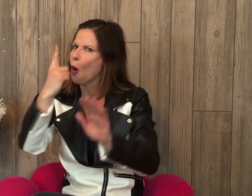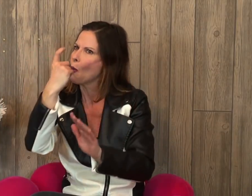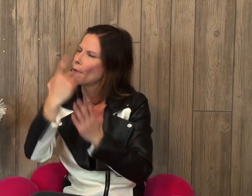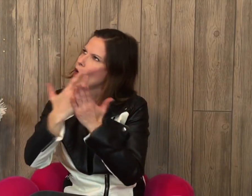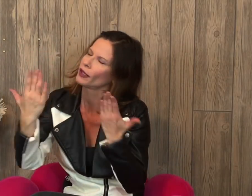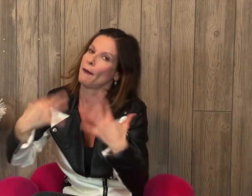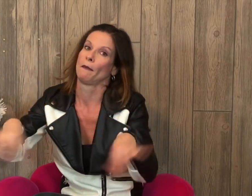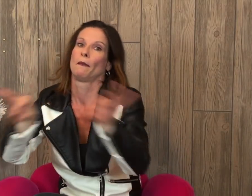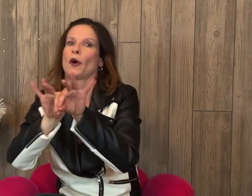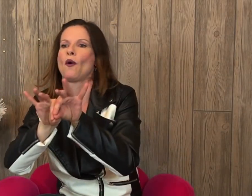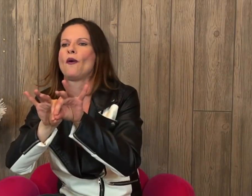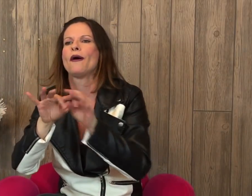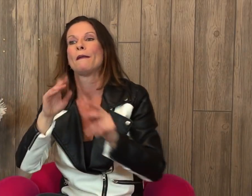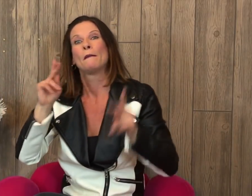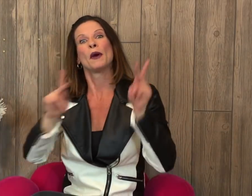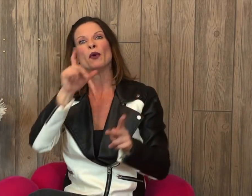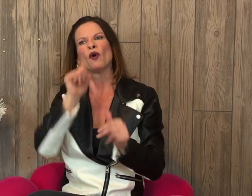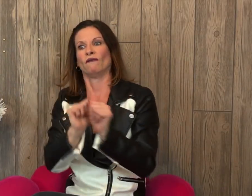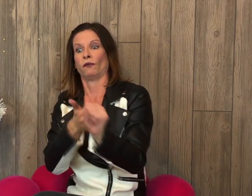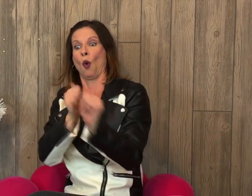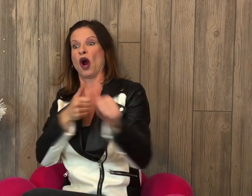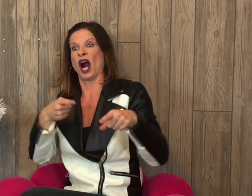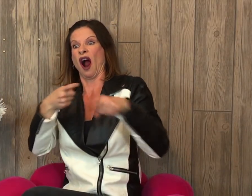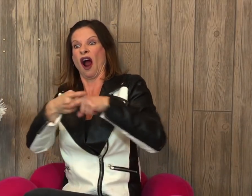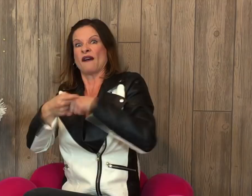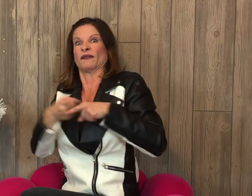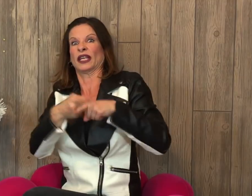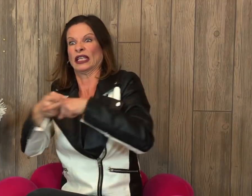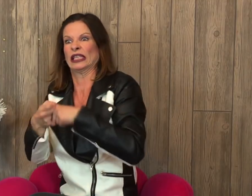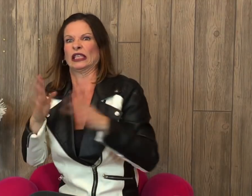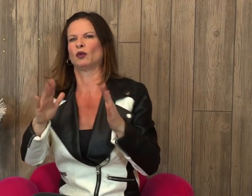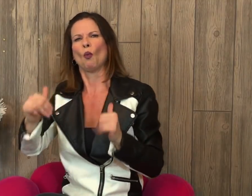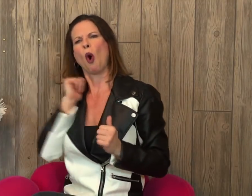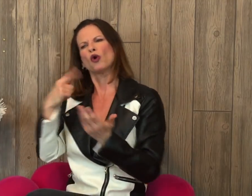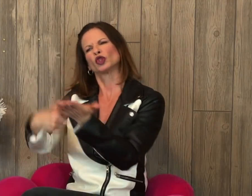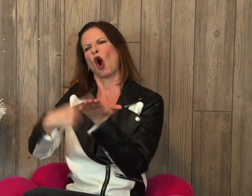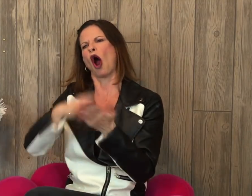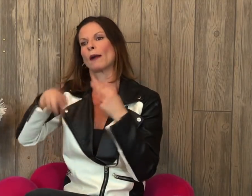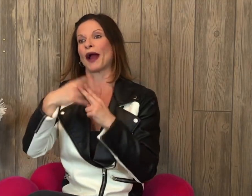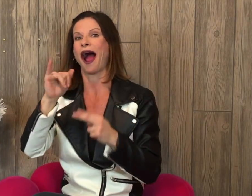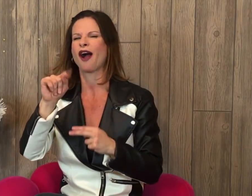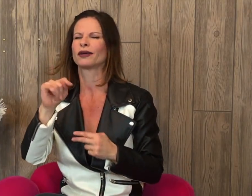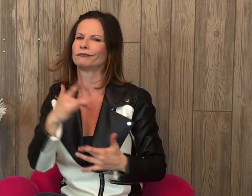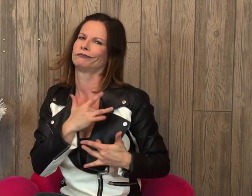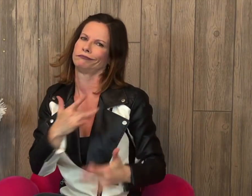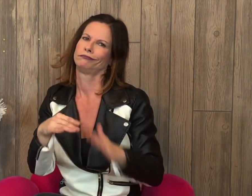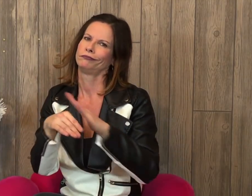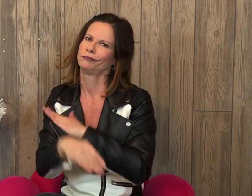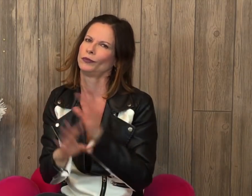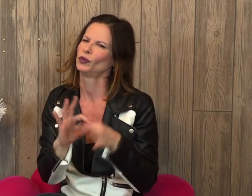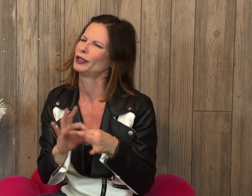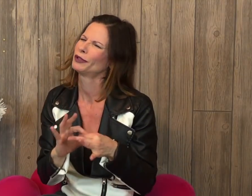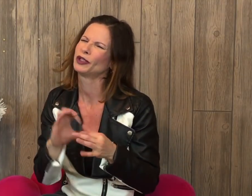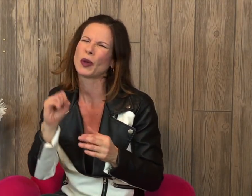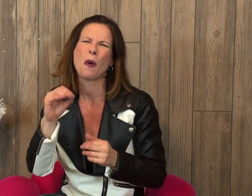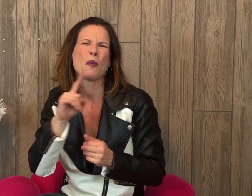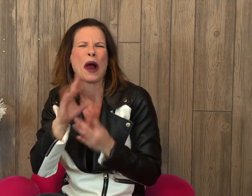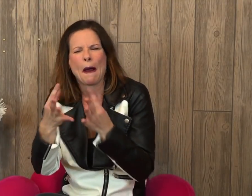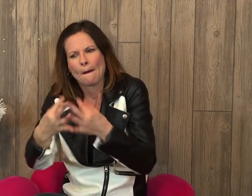One more thing about avoiding, people who tend to avoid conflicts and don't talk about them is a bad sign for the relationship.